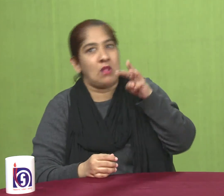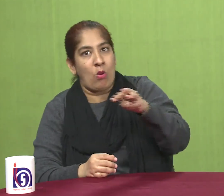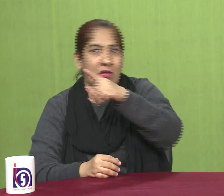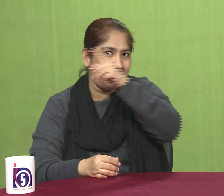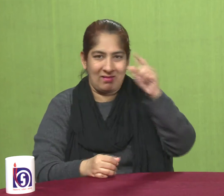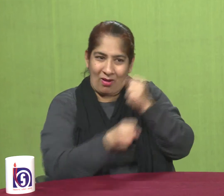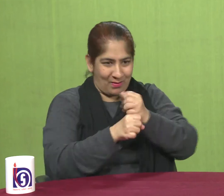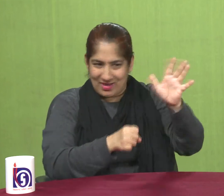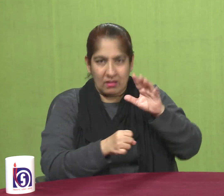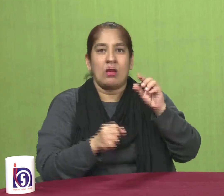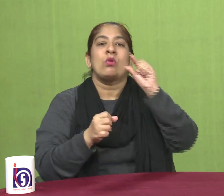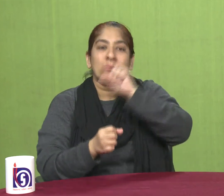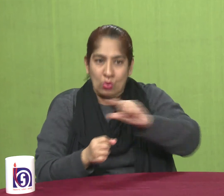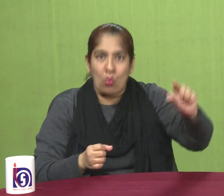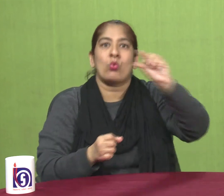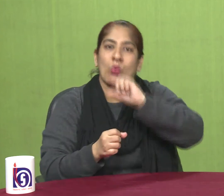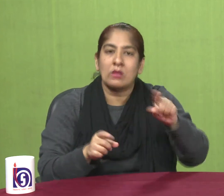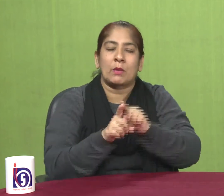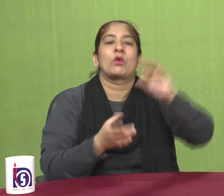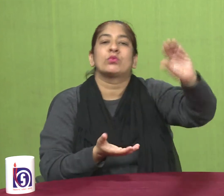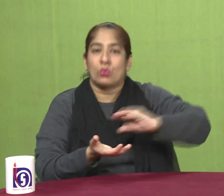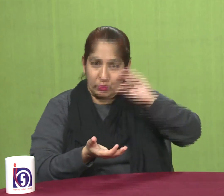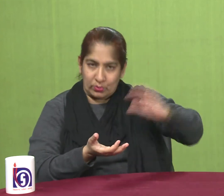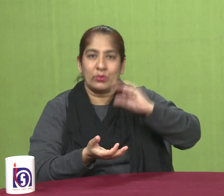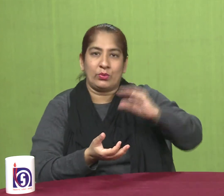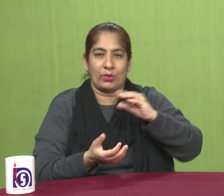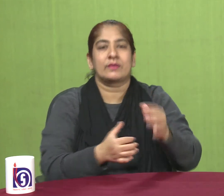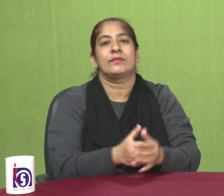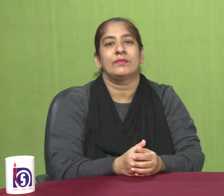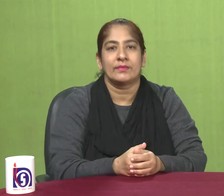20,000, it has to be small, so we can take it in 2,000.